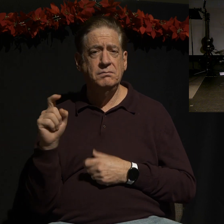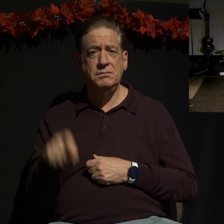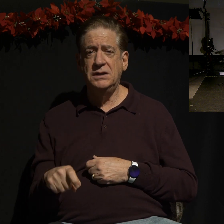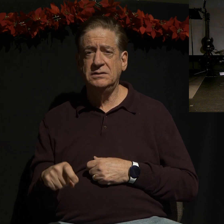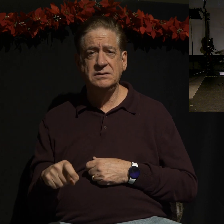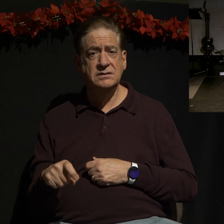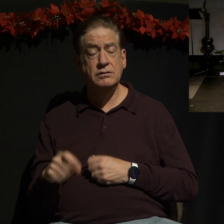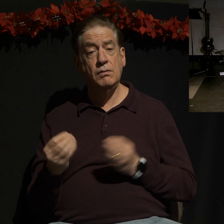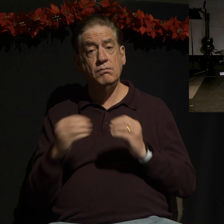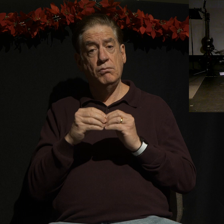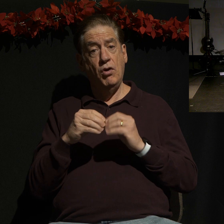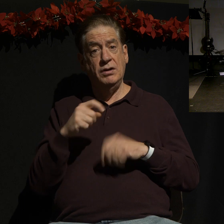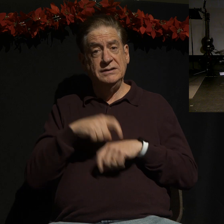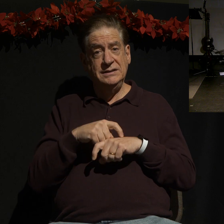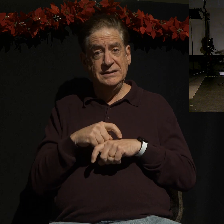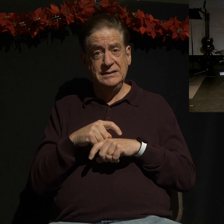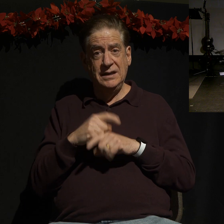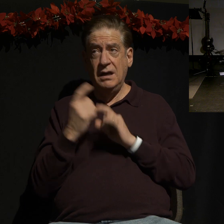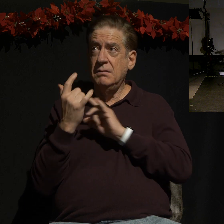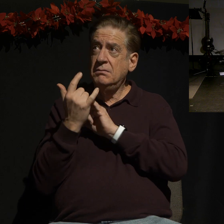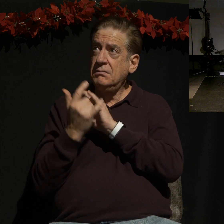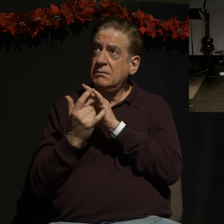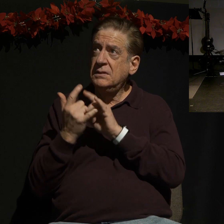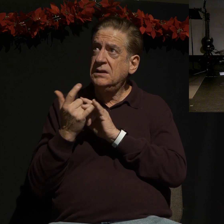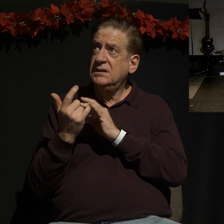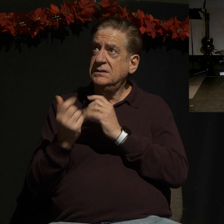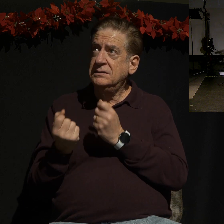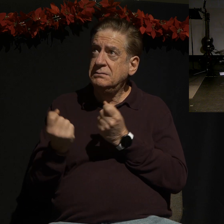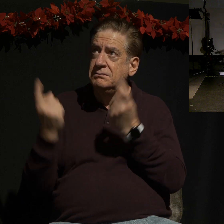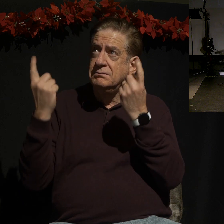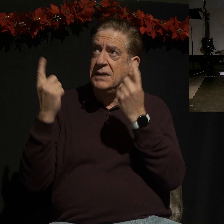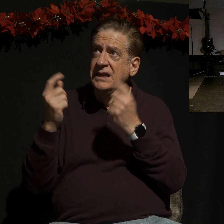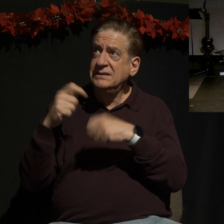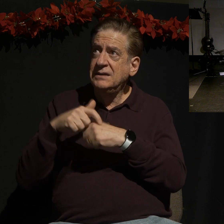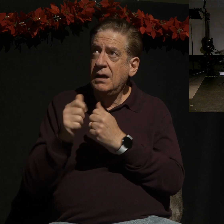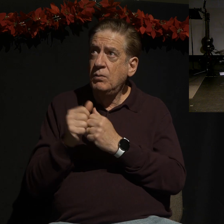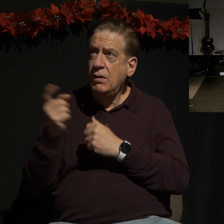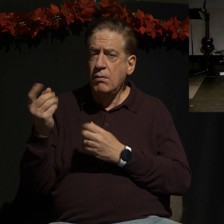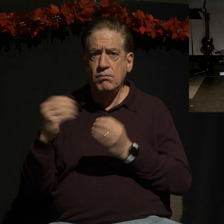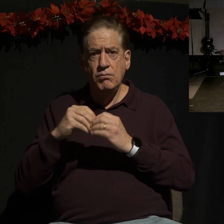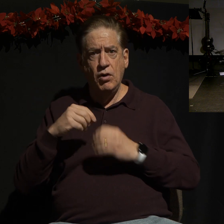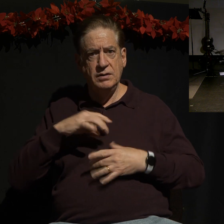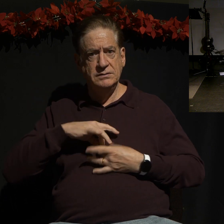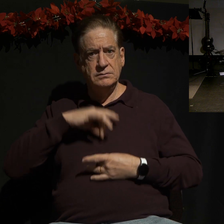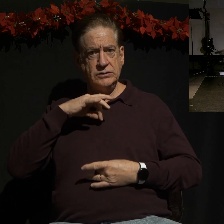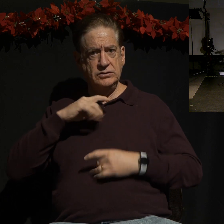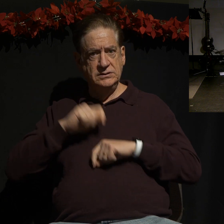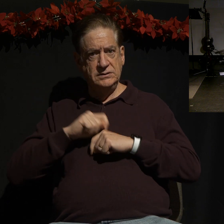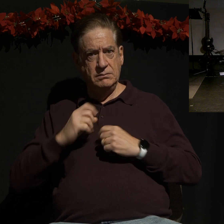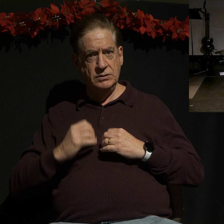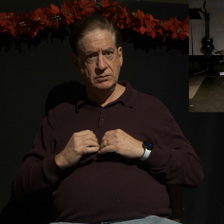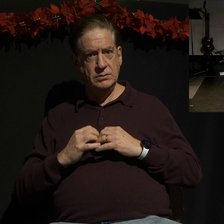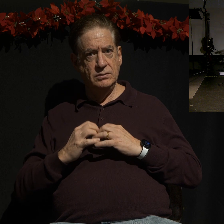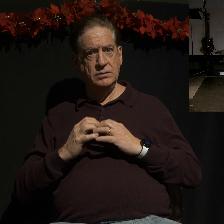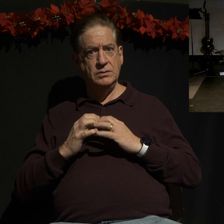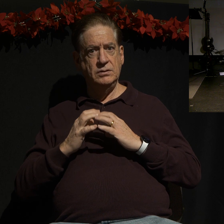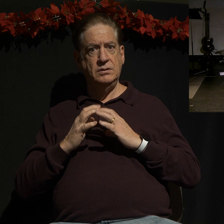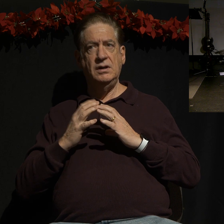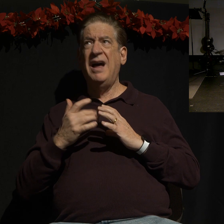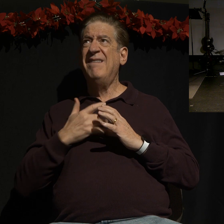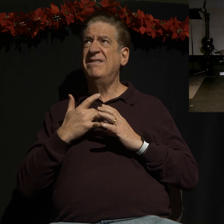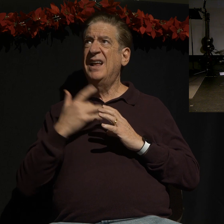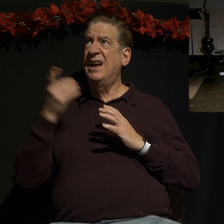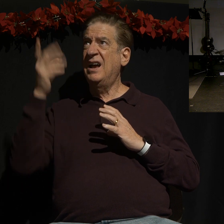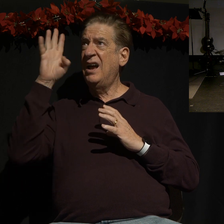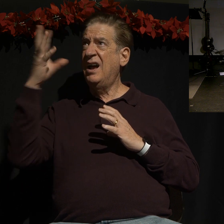The more time I spend with God, the more my spiritual temple grows, the more I feel God with me, the